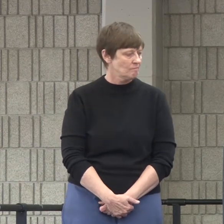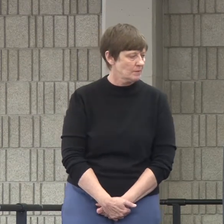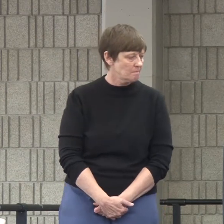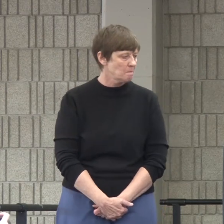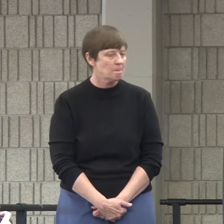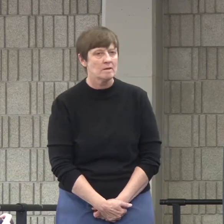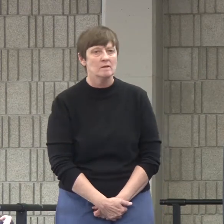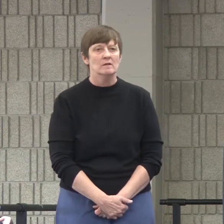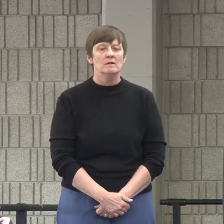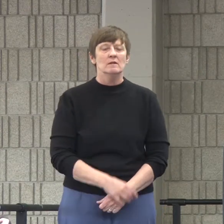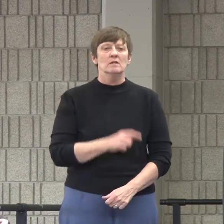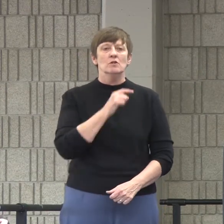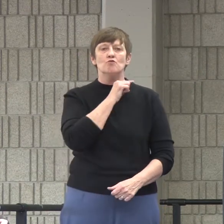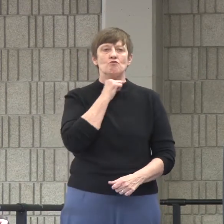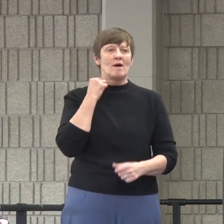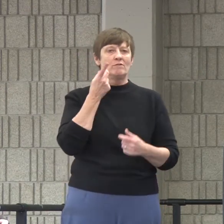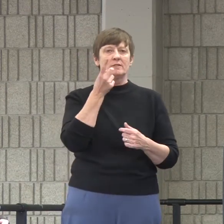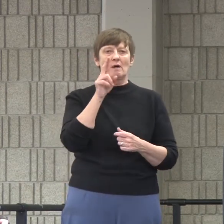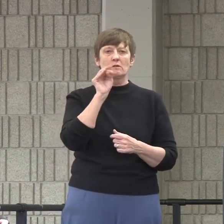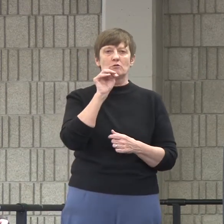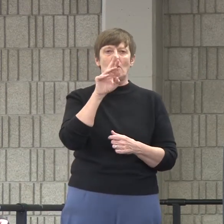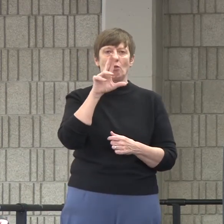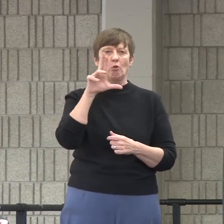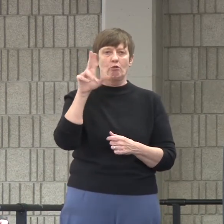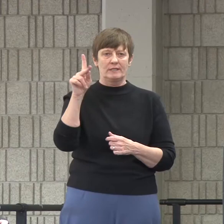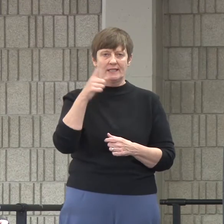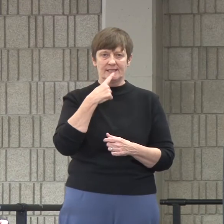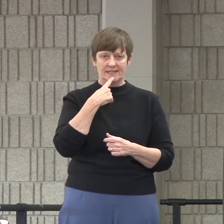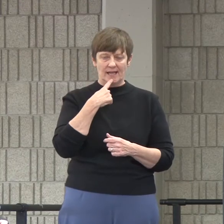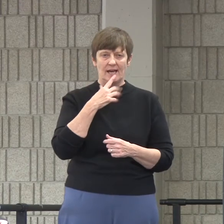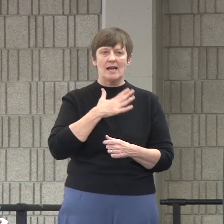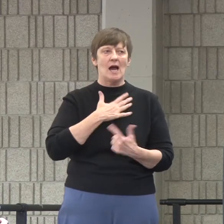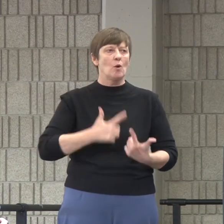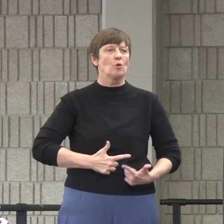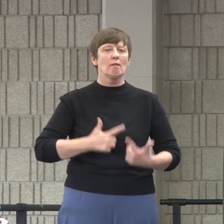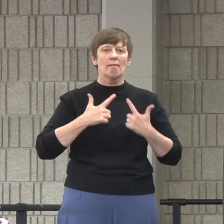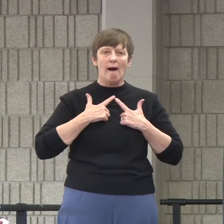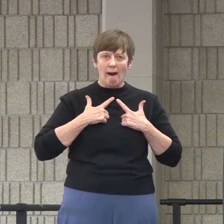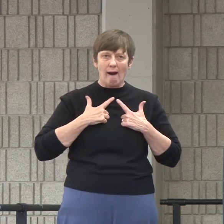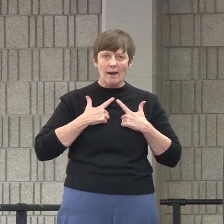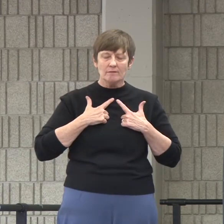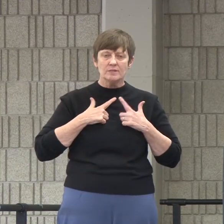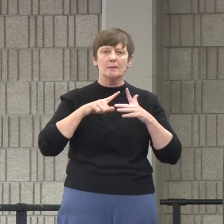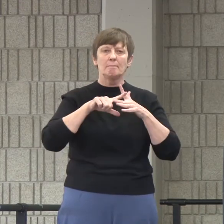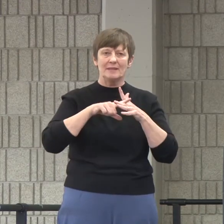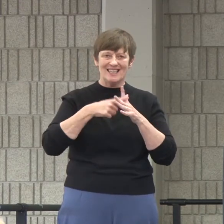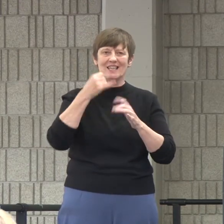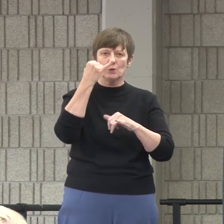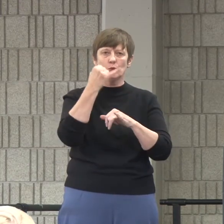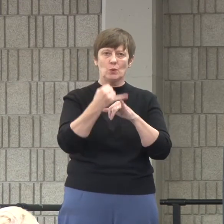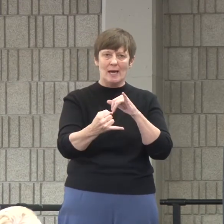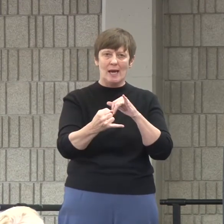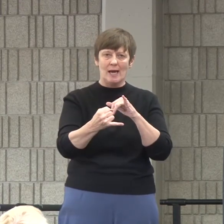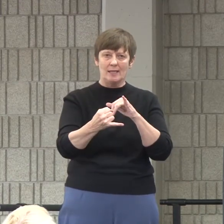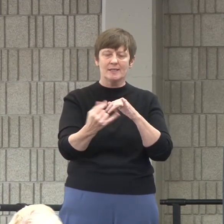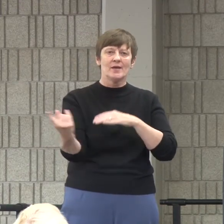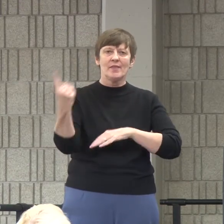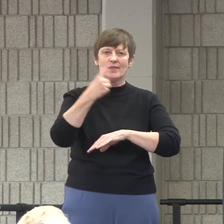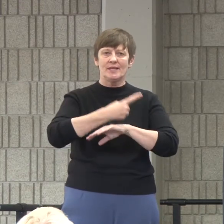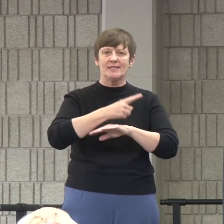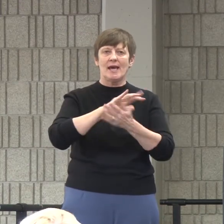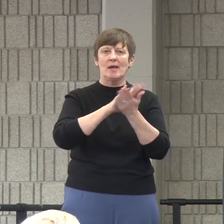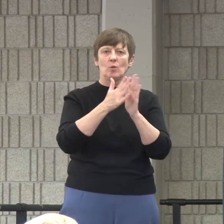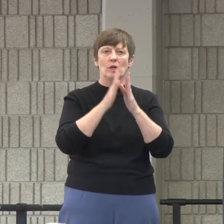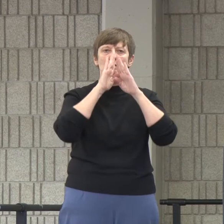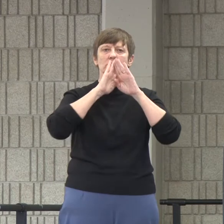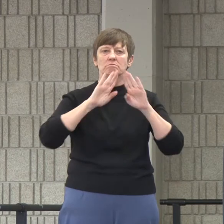The Reverend Dr. Martin Luther King said, "Our lives begin to end the day we become silent